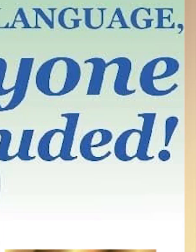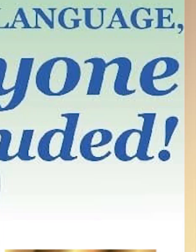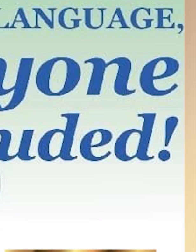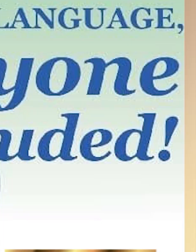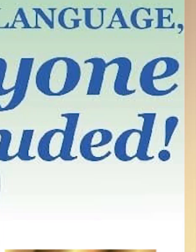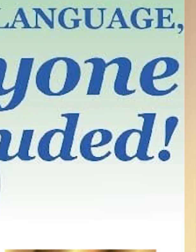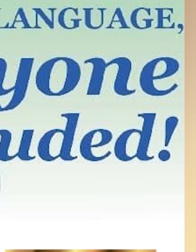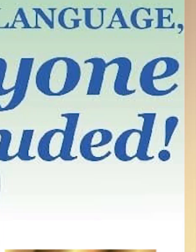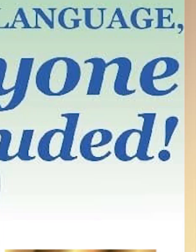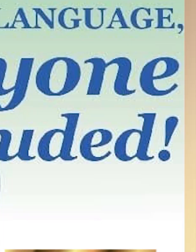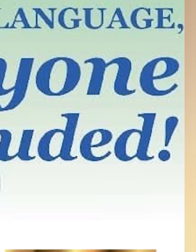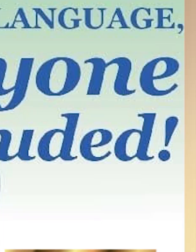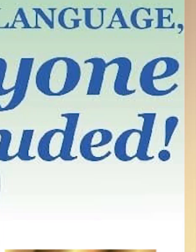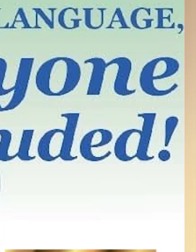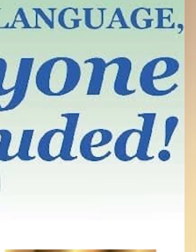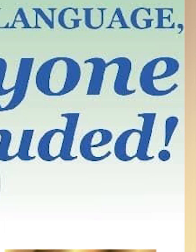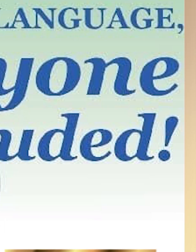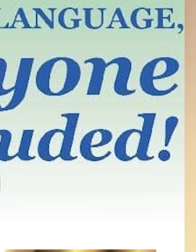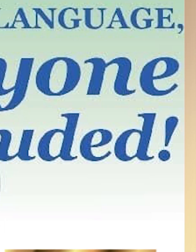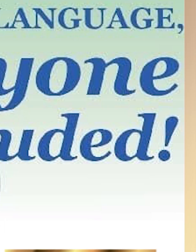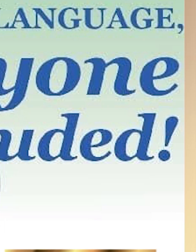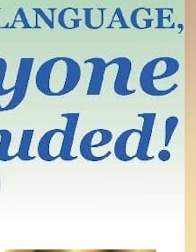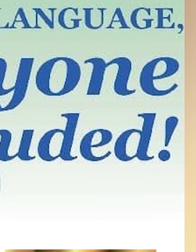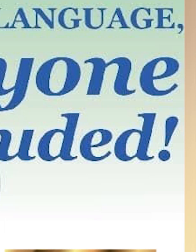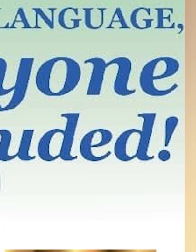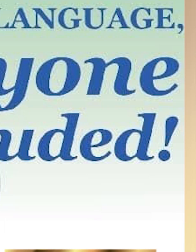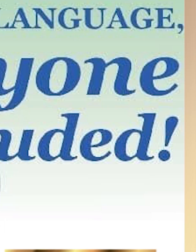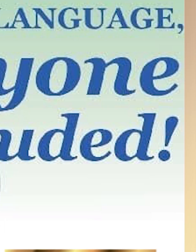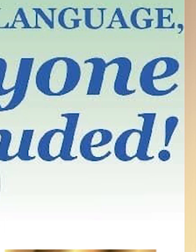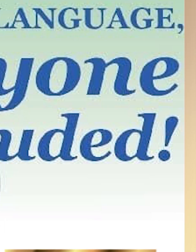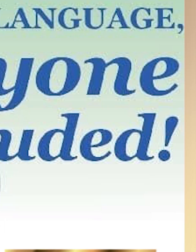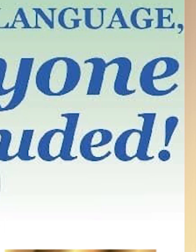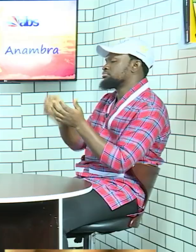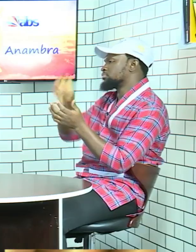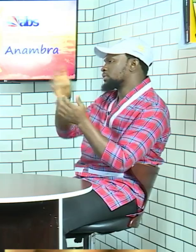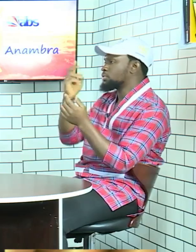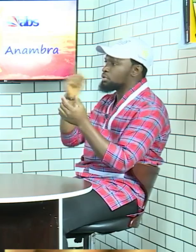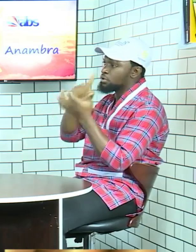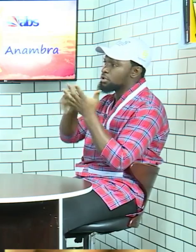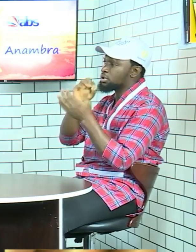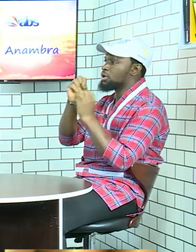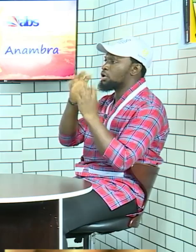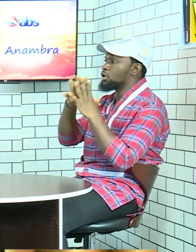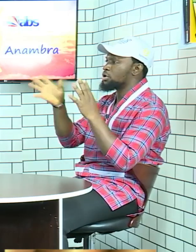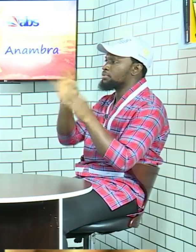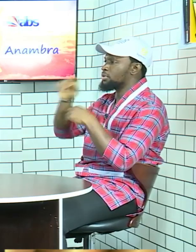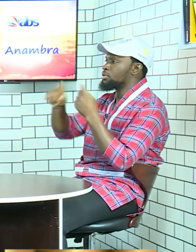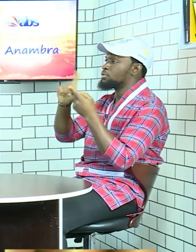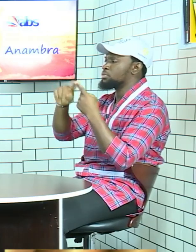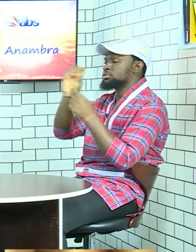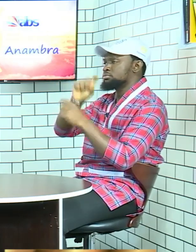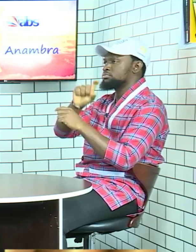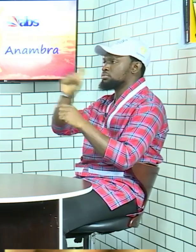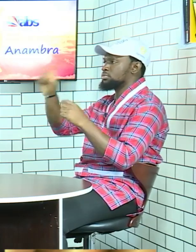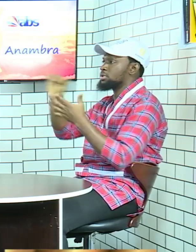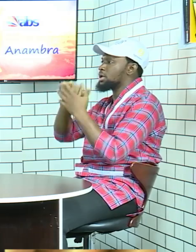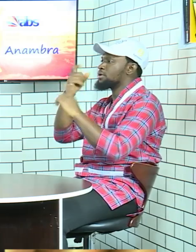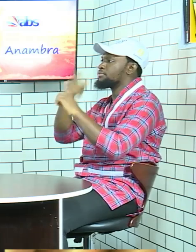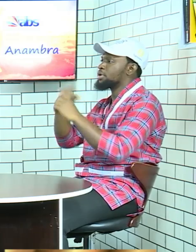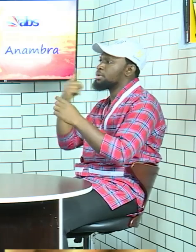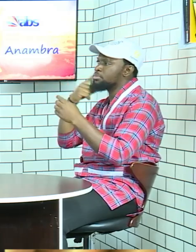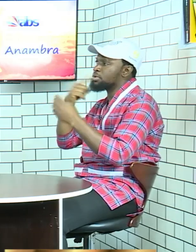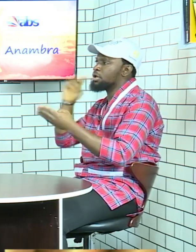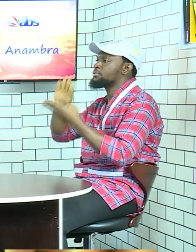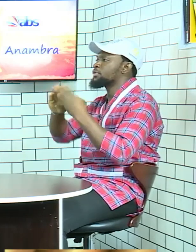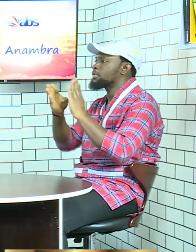you are you're boarding the public transport in some of these parks, you notice that you see a lot of them going with the description that they are from deaf